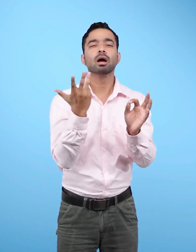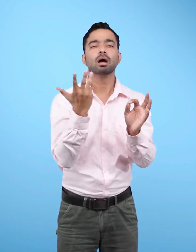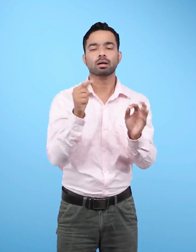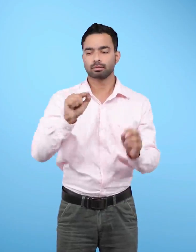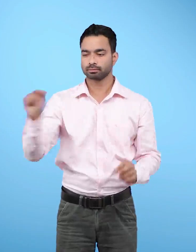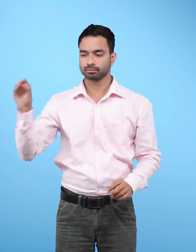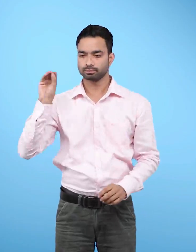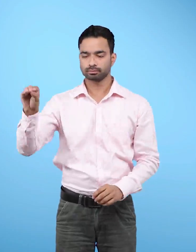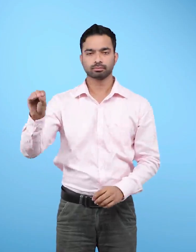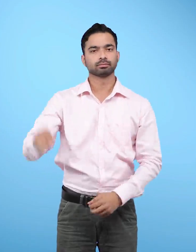Dash.